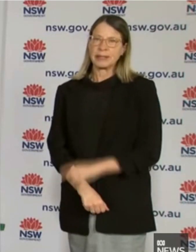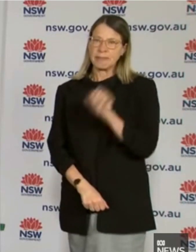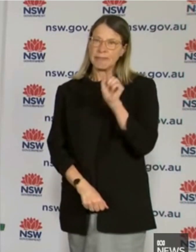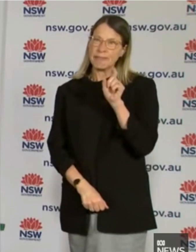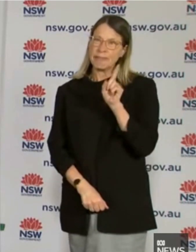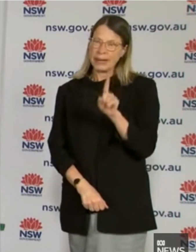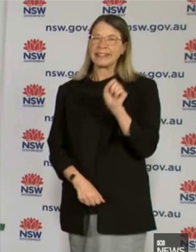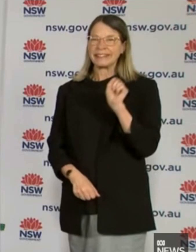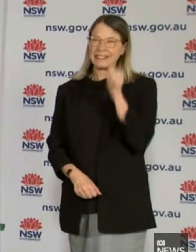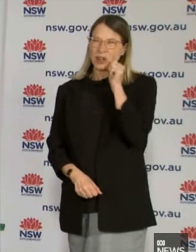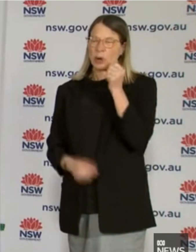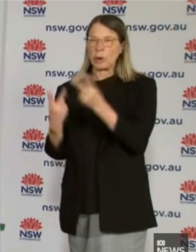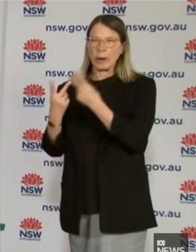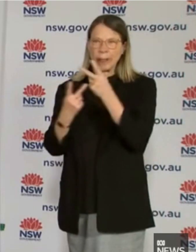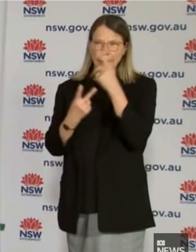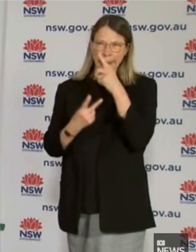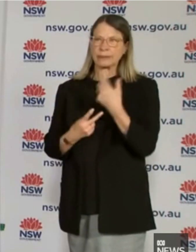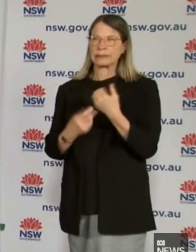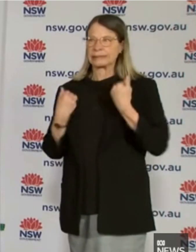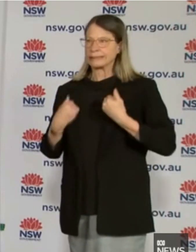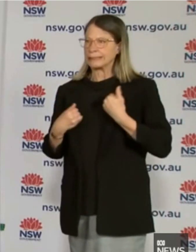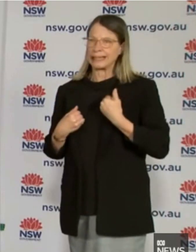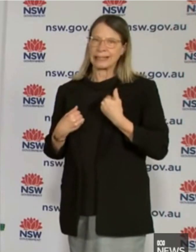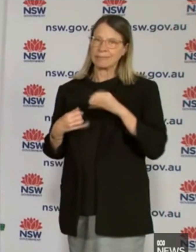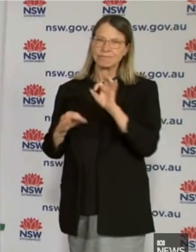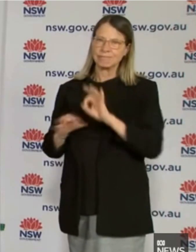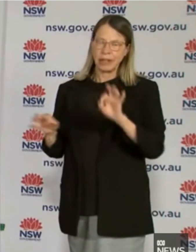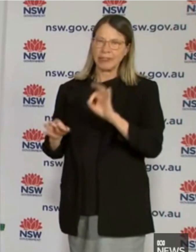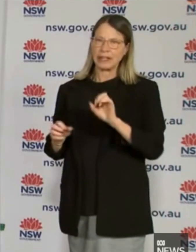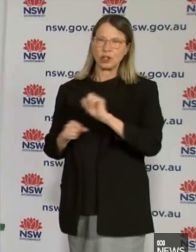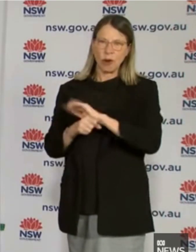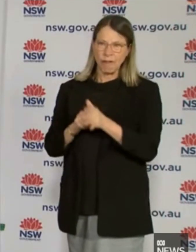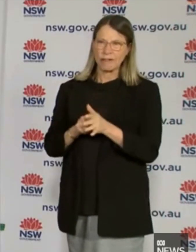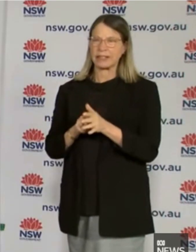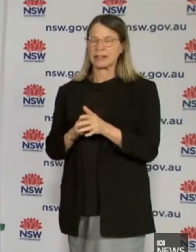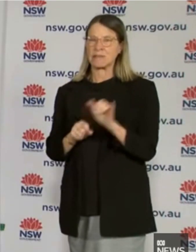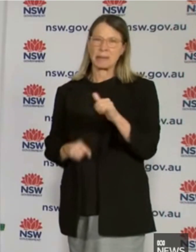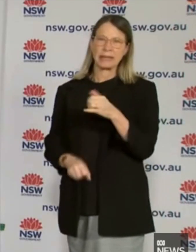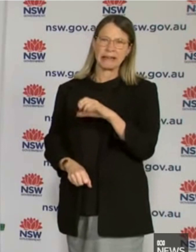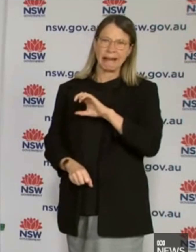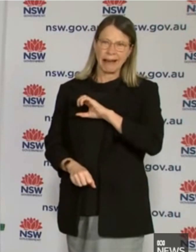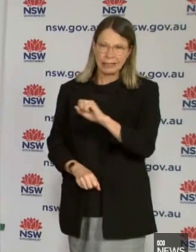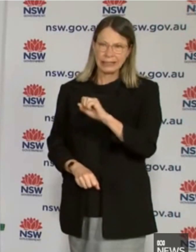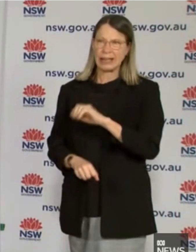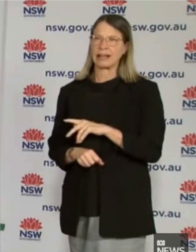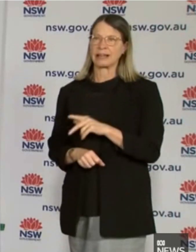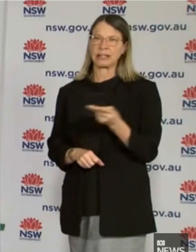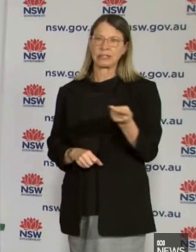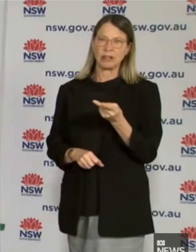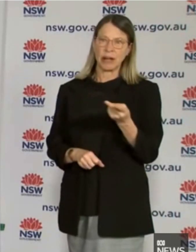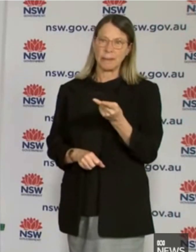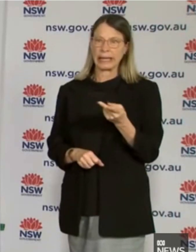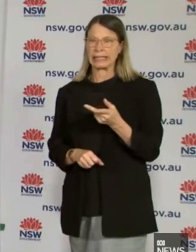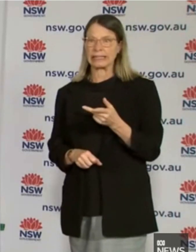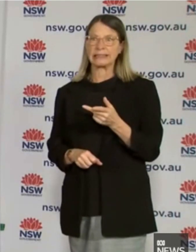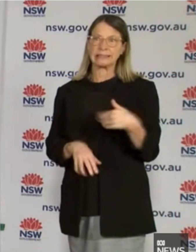have all kinds of other health conditions that are not COVID. People who might still be having heart attacks, who have diabetes that needs care,